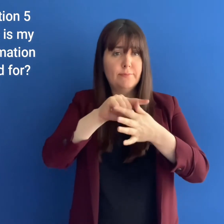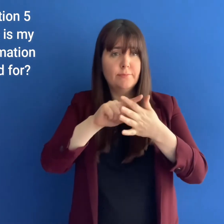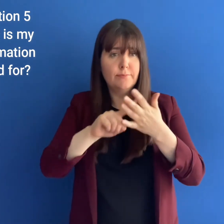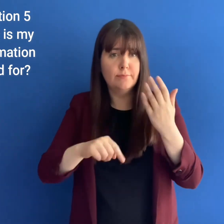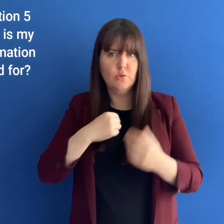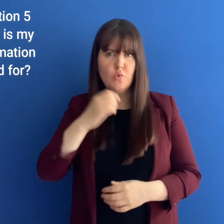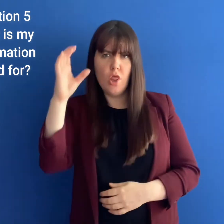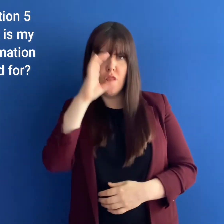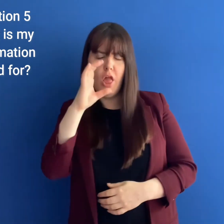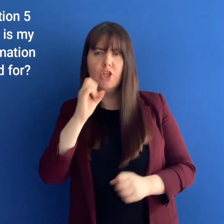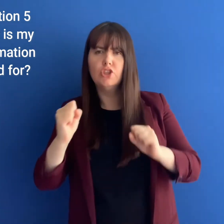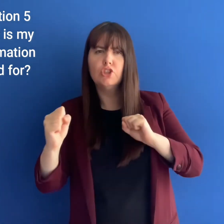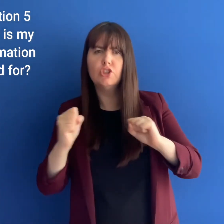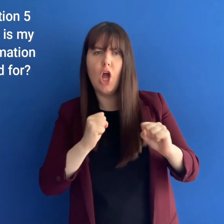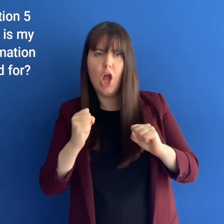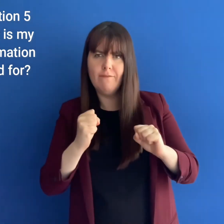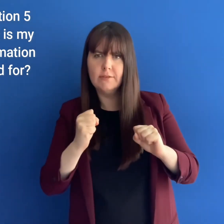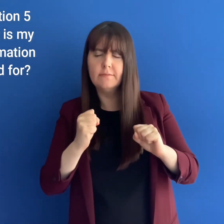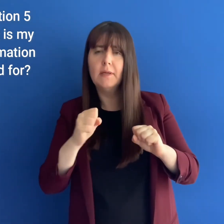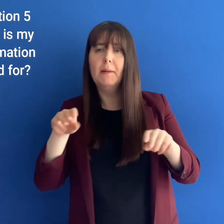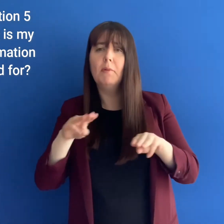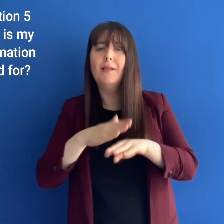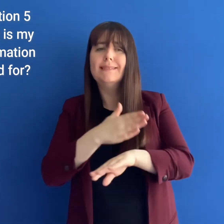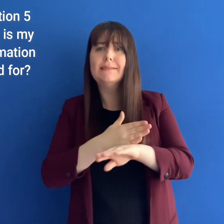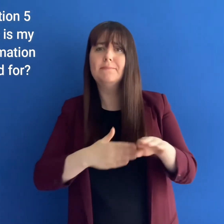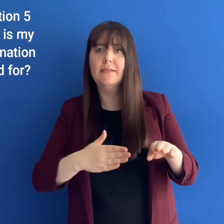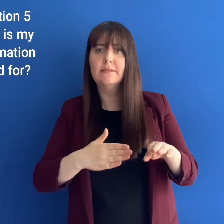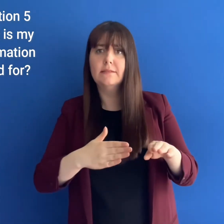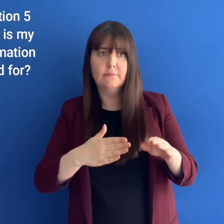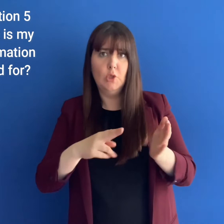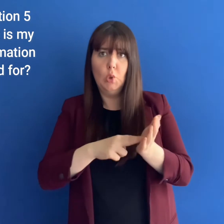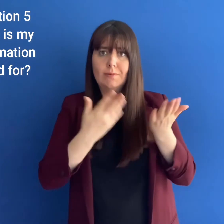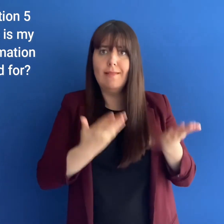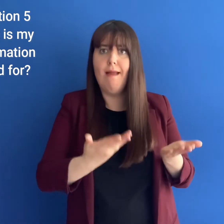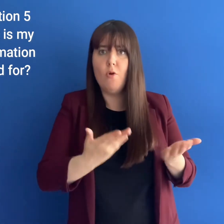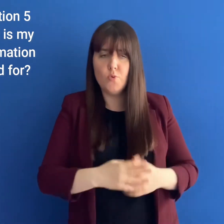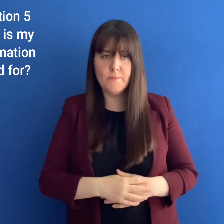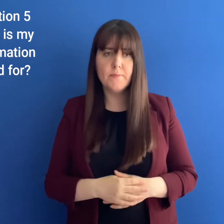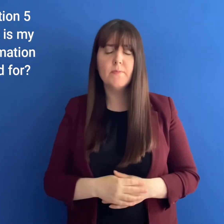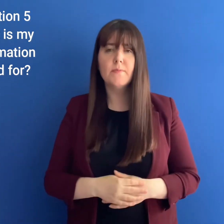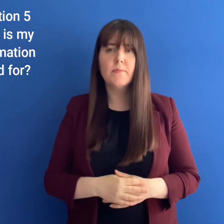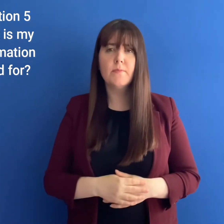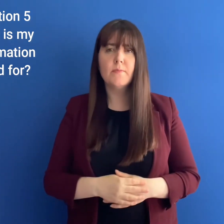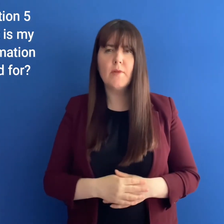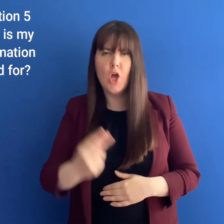Your information is used to look at the services that people with disabilities receive now,